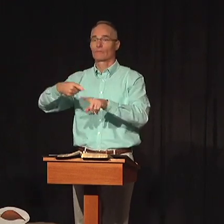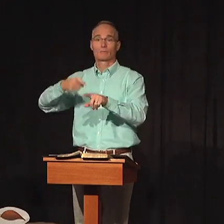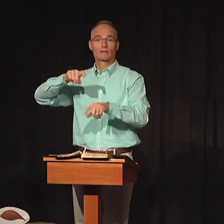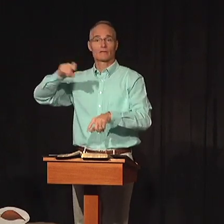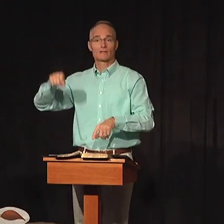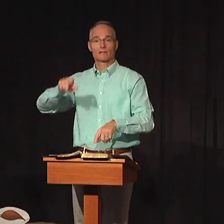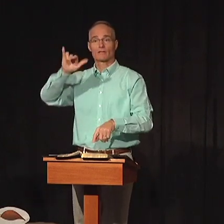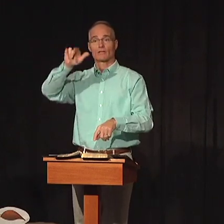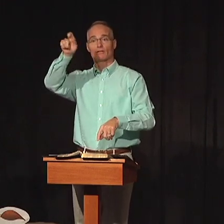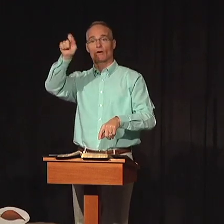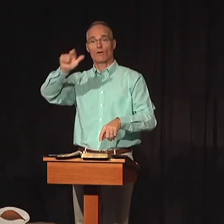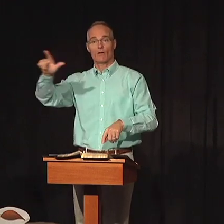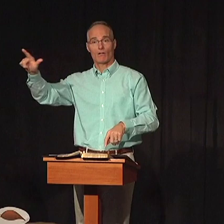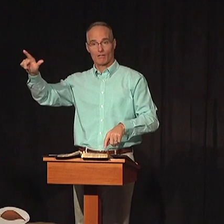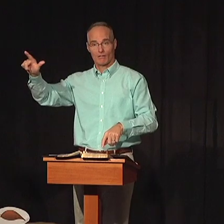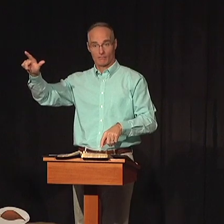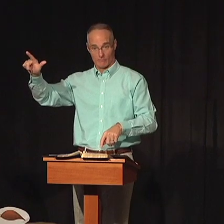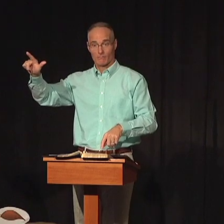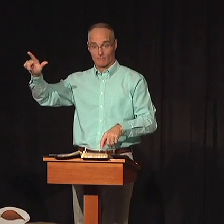Y'all, if you're from Texas, you know they say y'all.